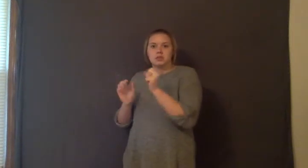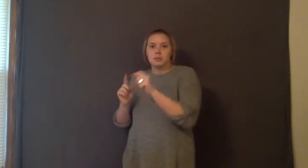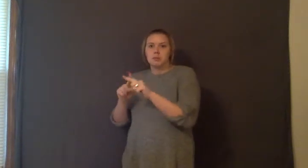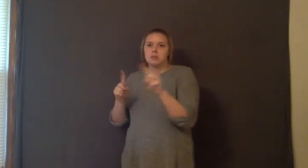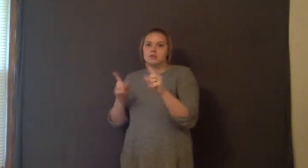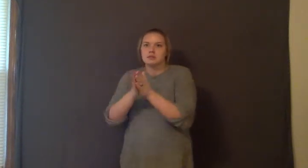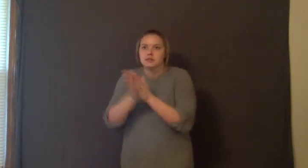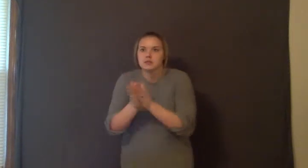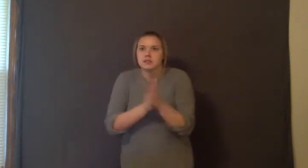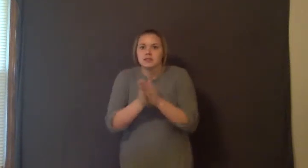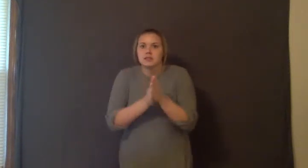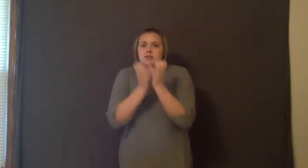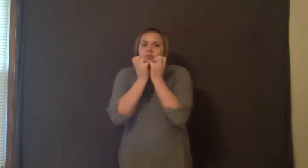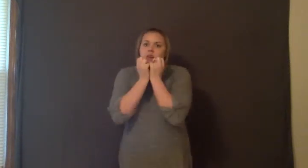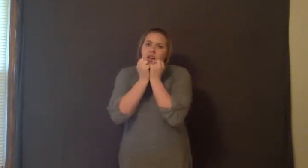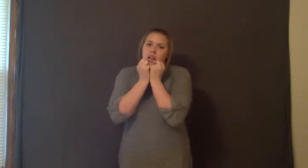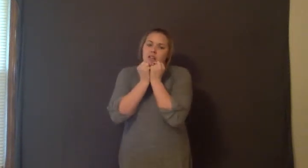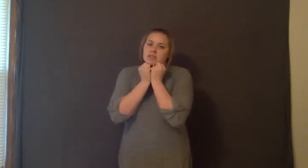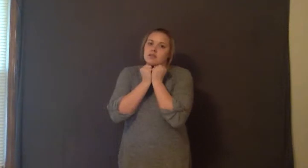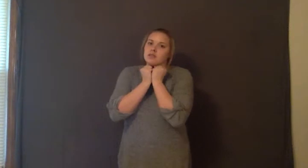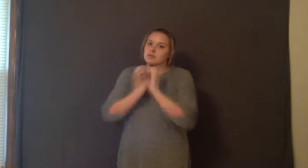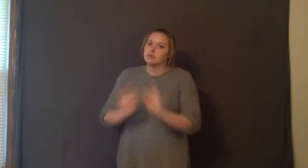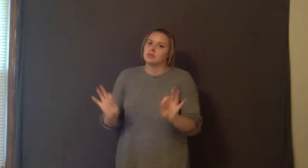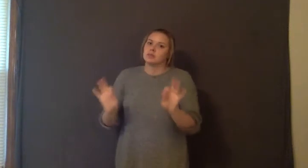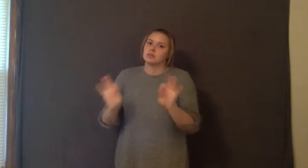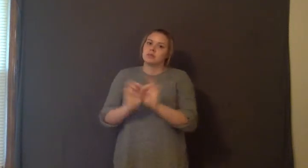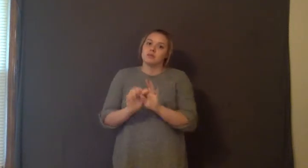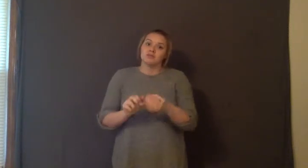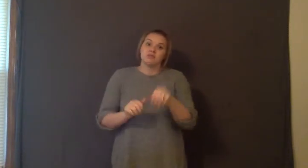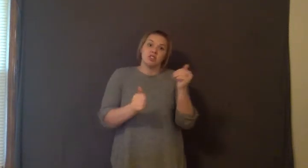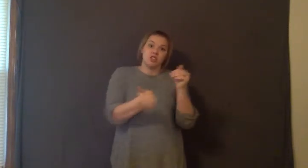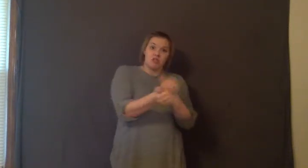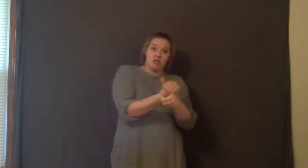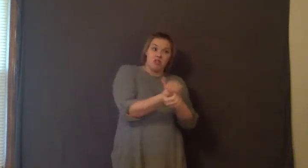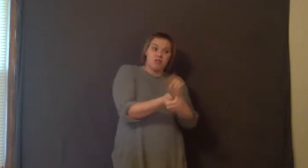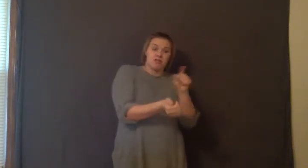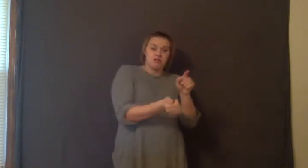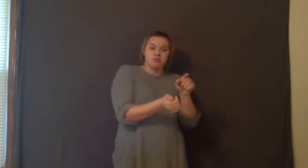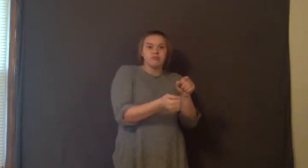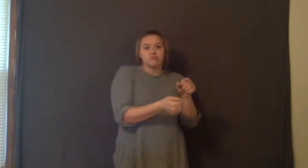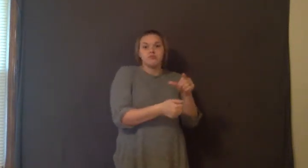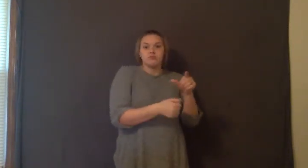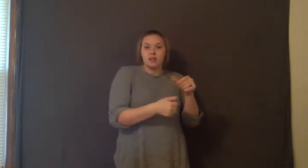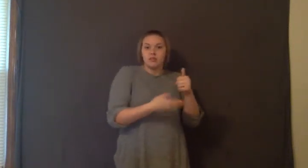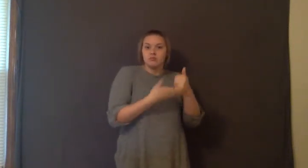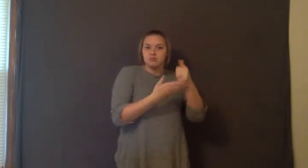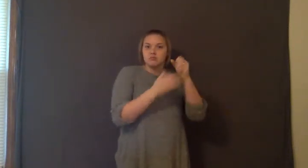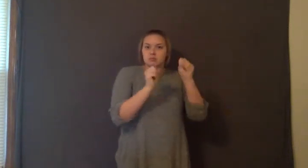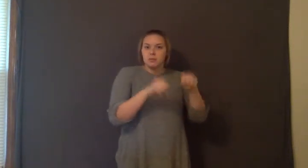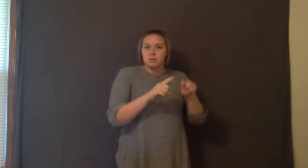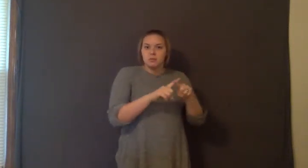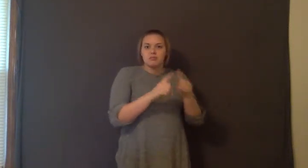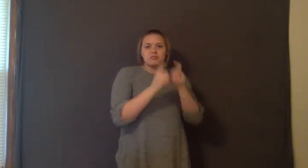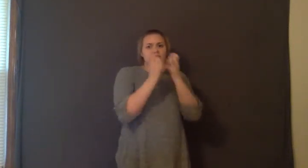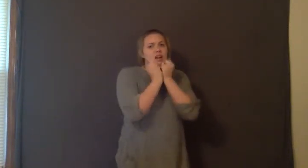good things, but if you're a caring doctor, you can do some other things. So I want to talk about the power of identity. And I didn't learn